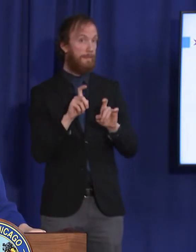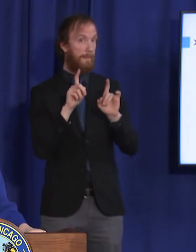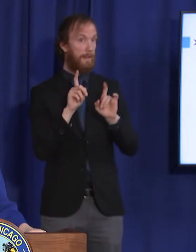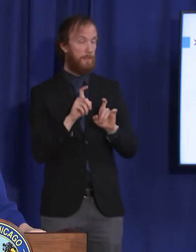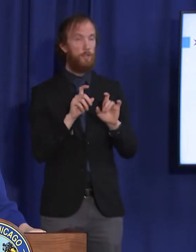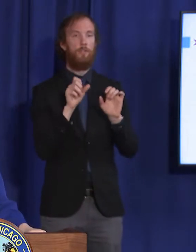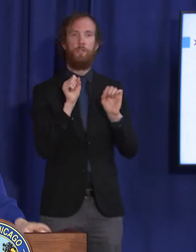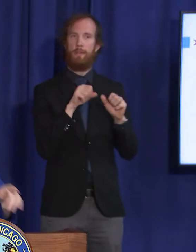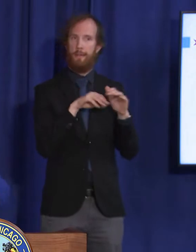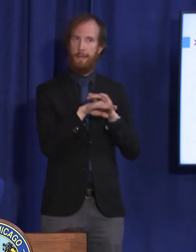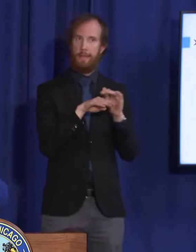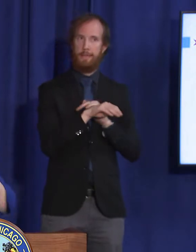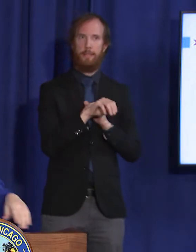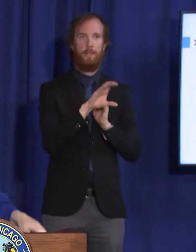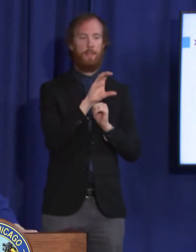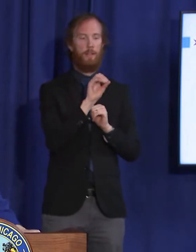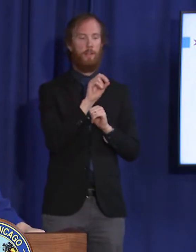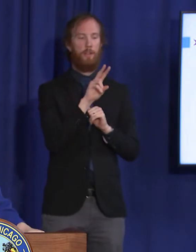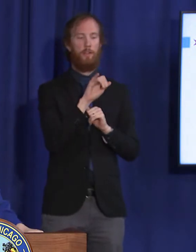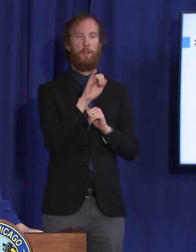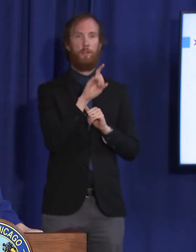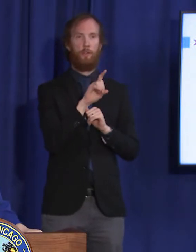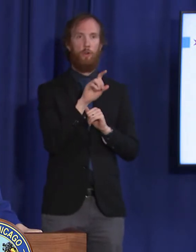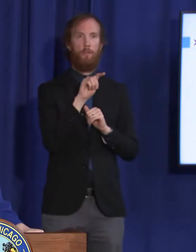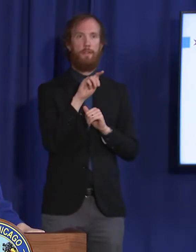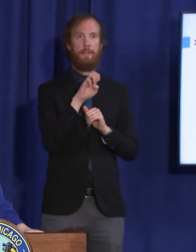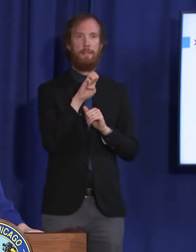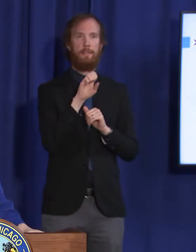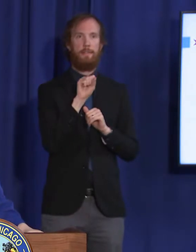go to covidtest.gov or call